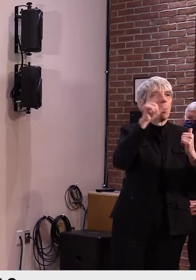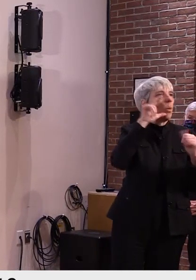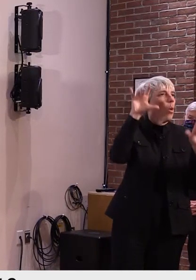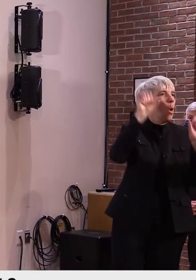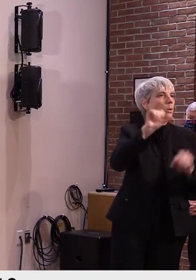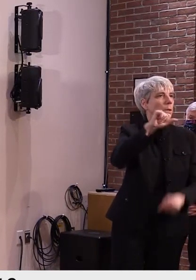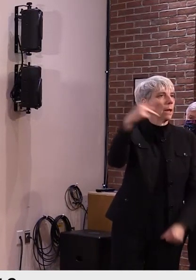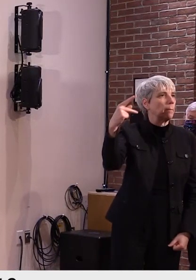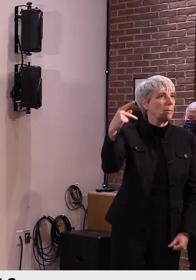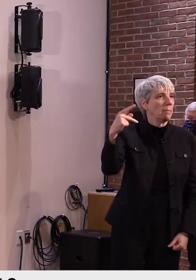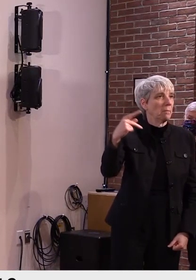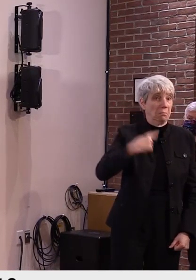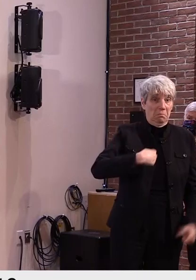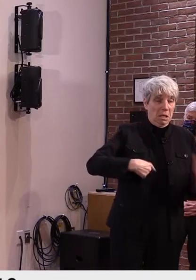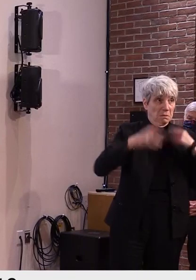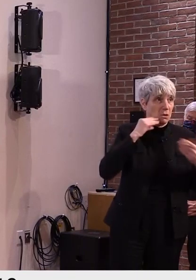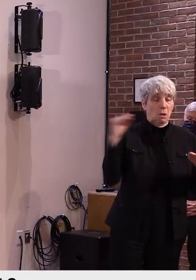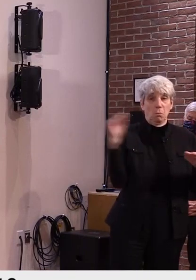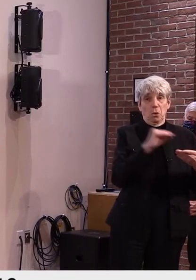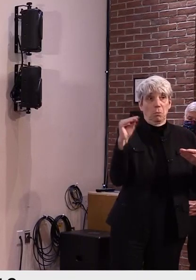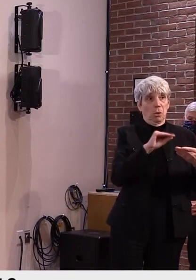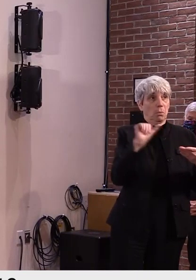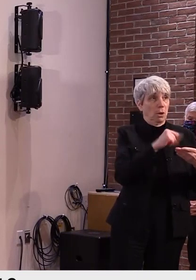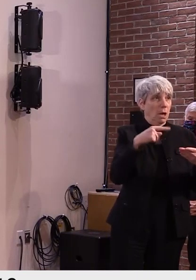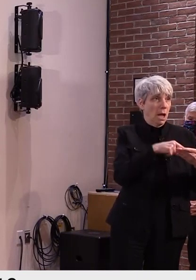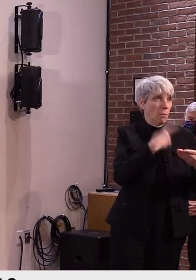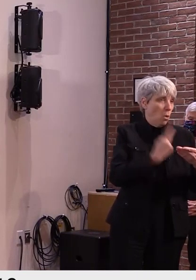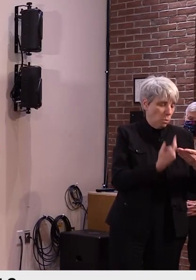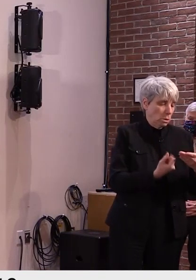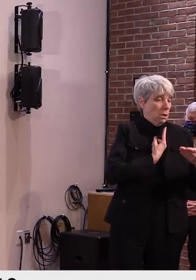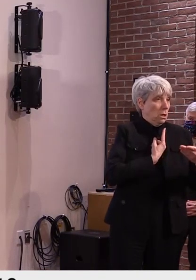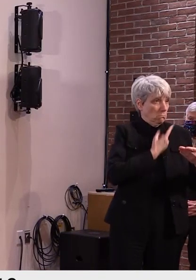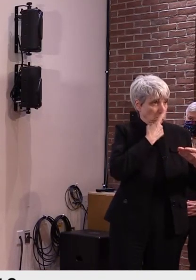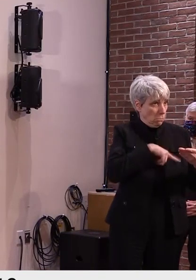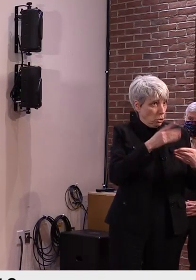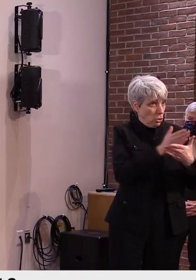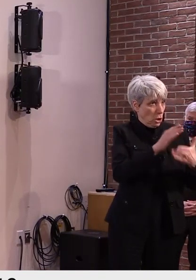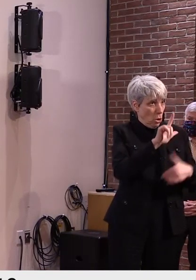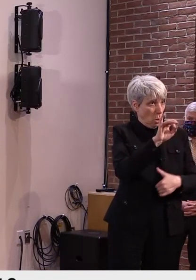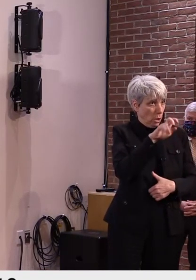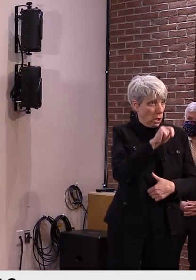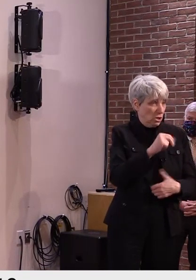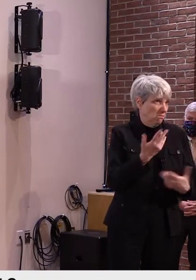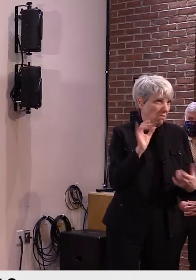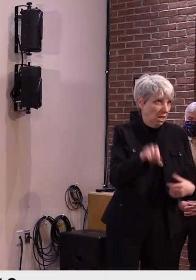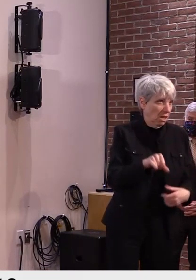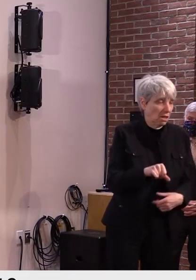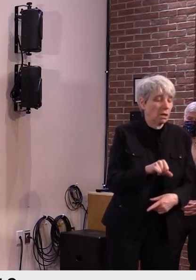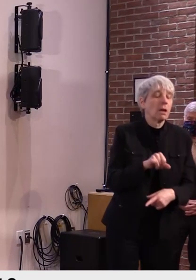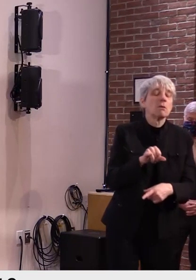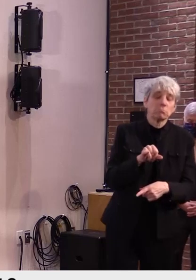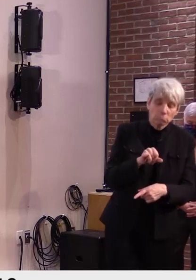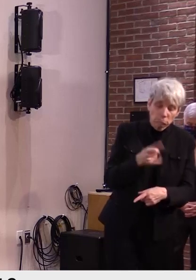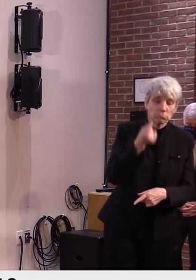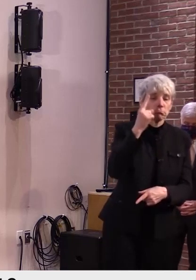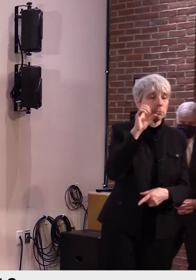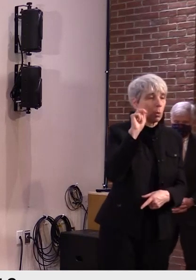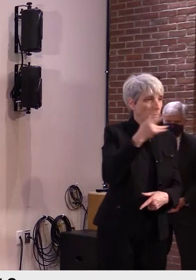with every app that I've seen. Okay, great. Thank you all very much.